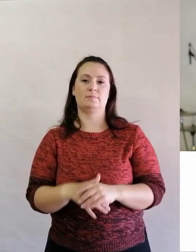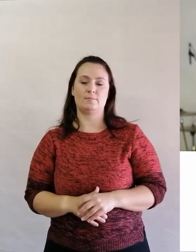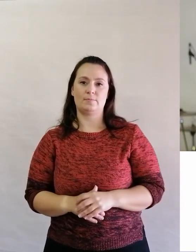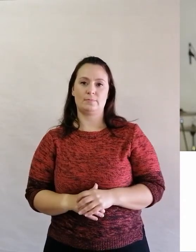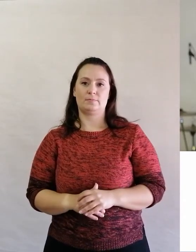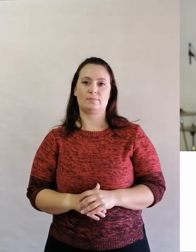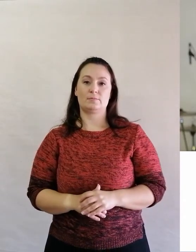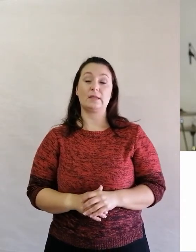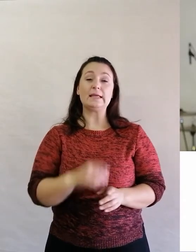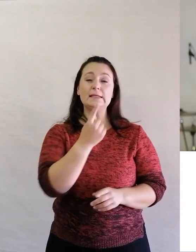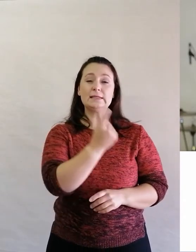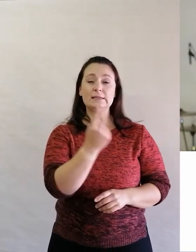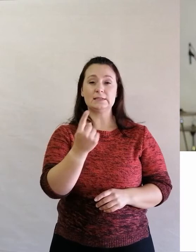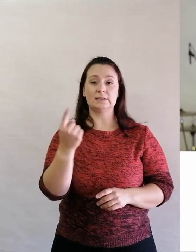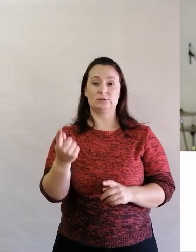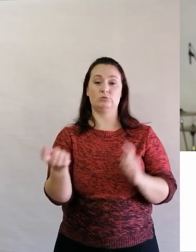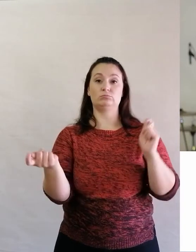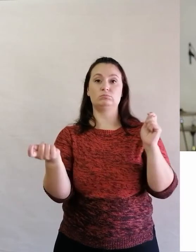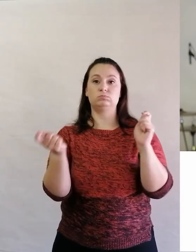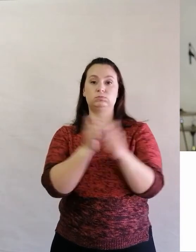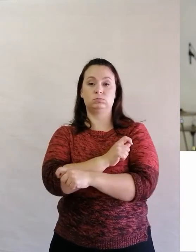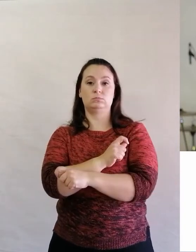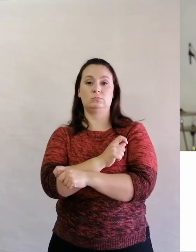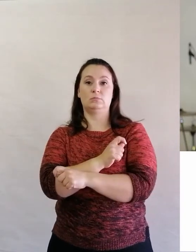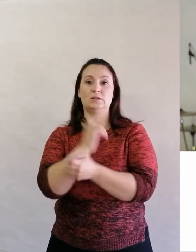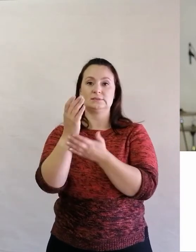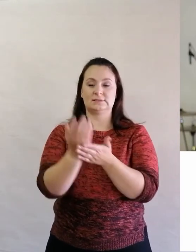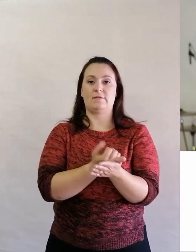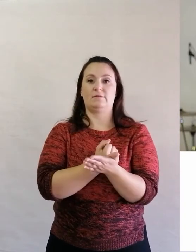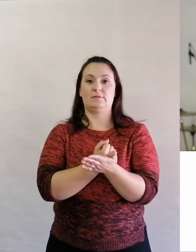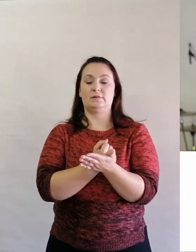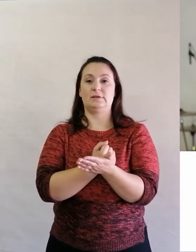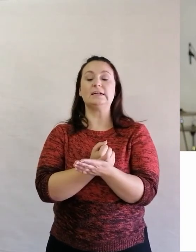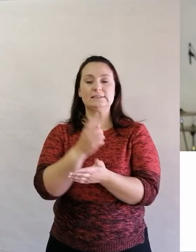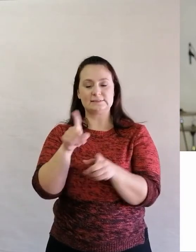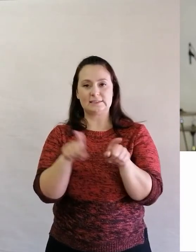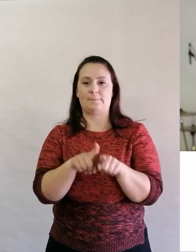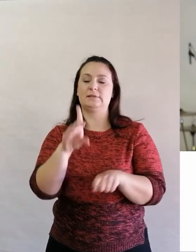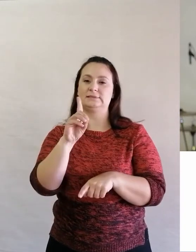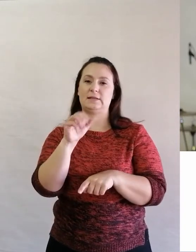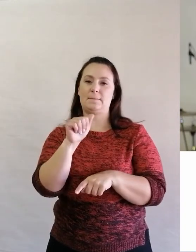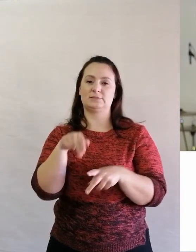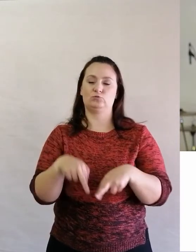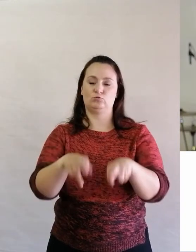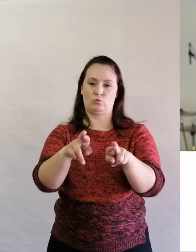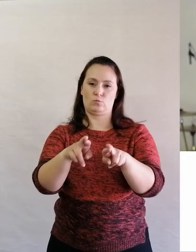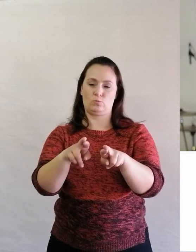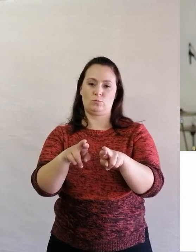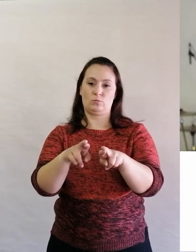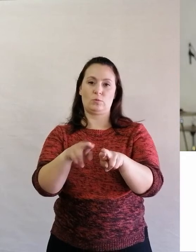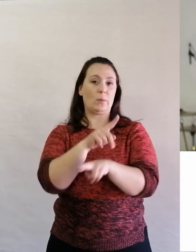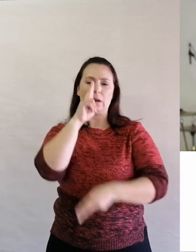single conversion is a Damascus Road experience. And it's important that we don't